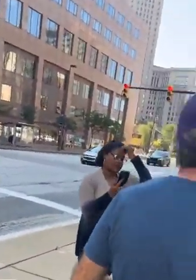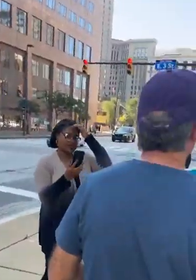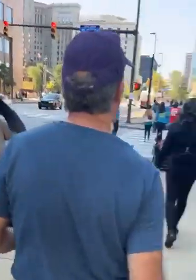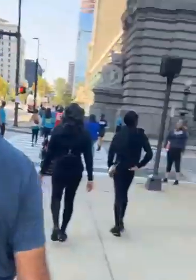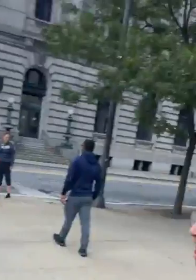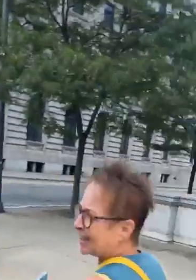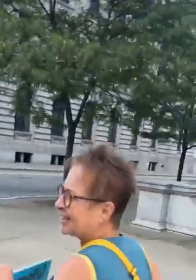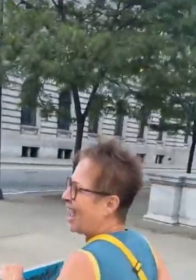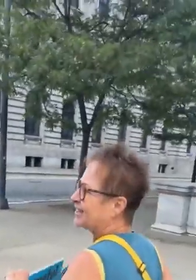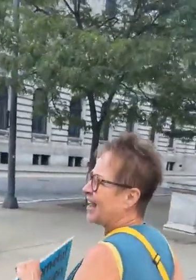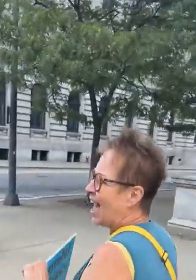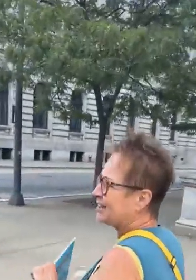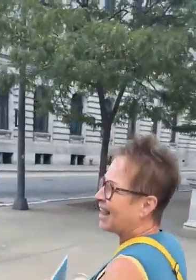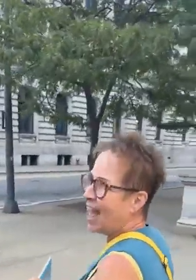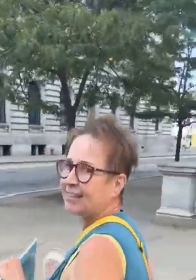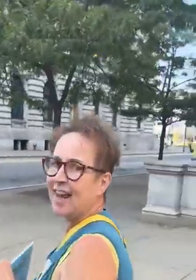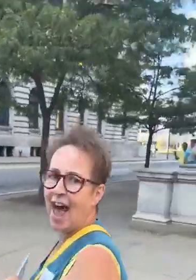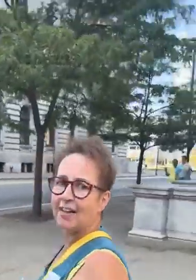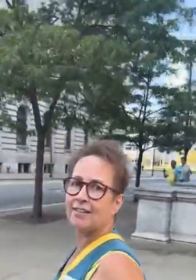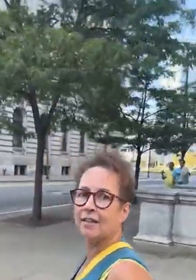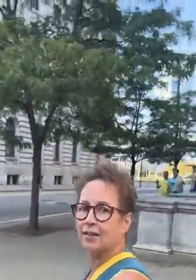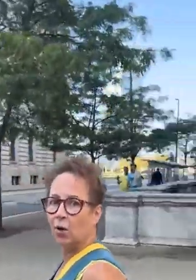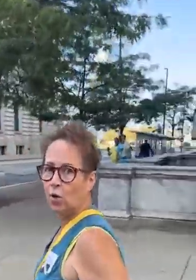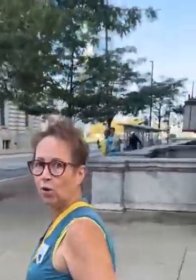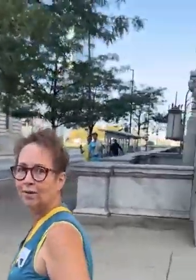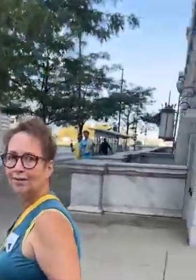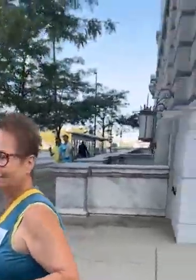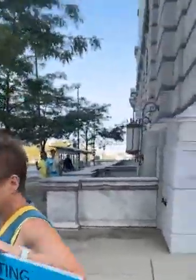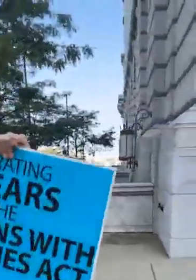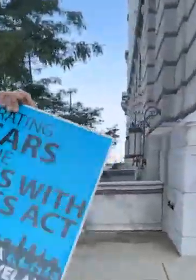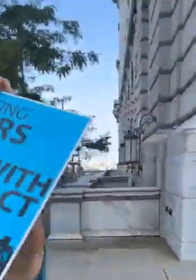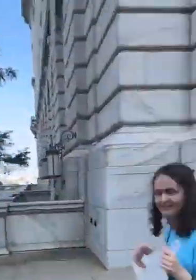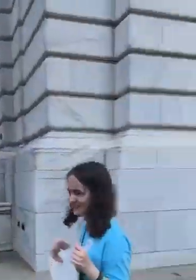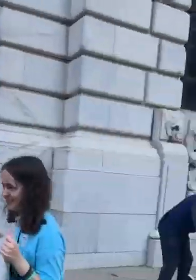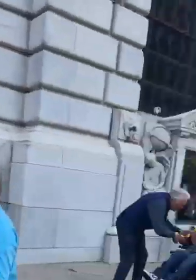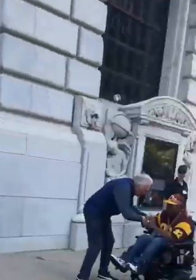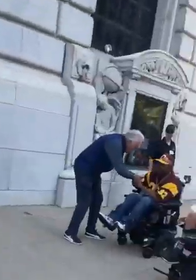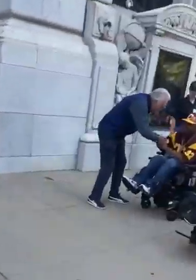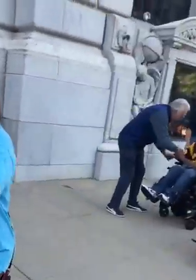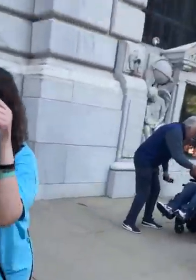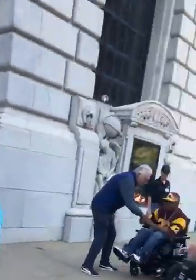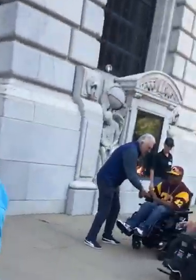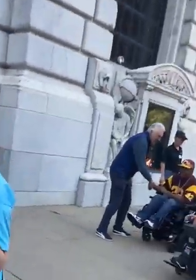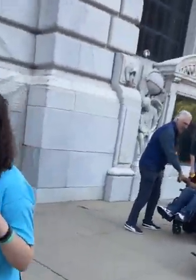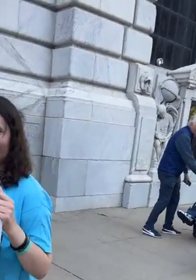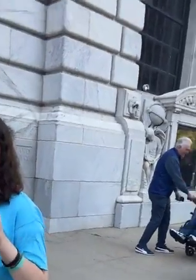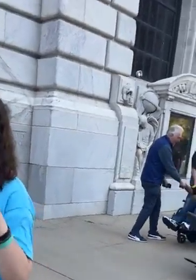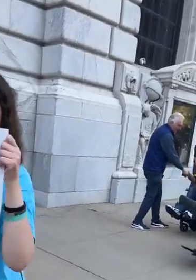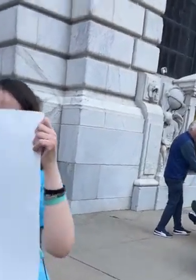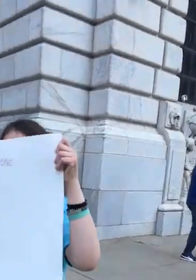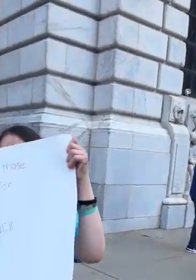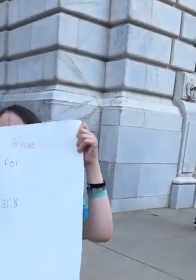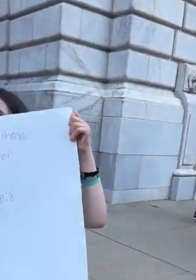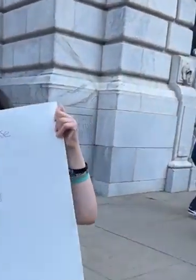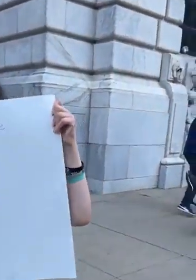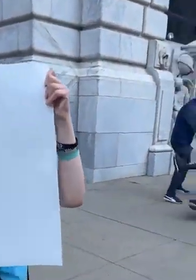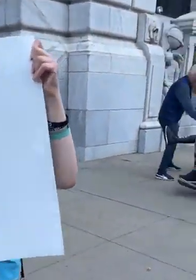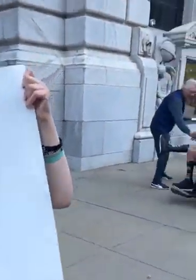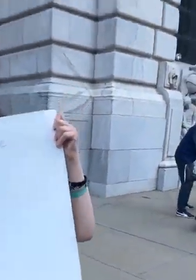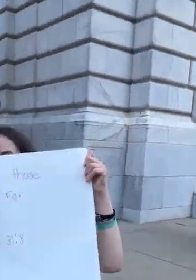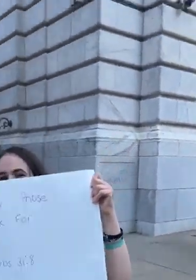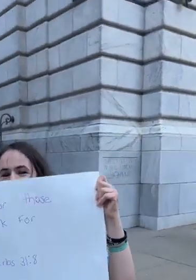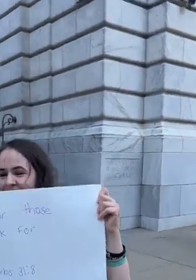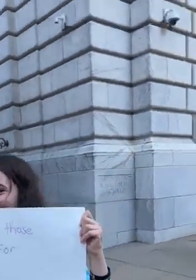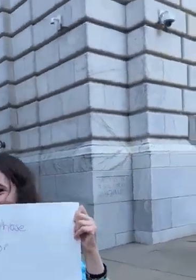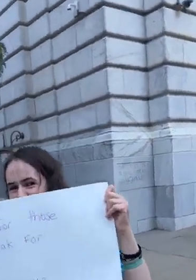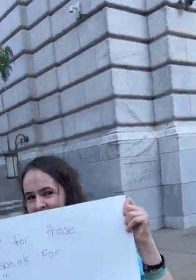ESS! Access! Access! Yes, yes, yes! Woo! Let's see that sign. Speak up